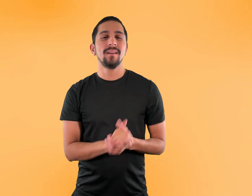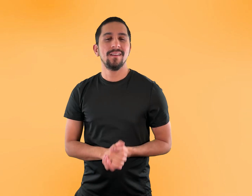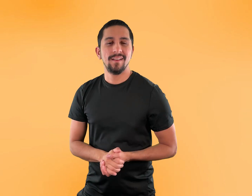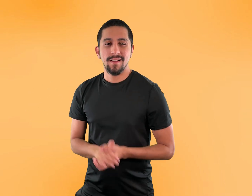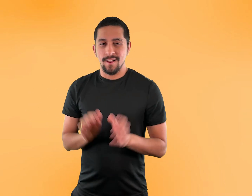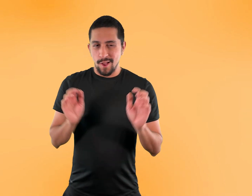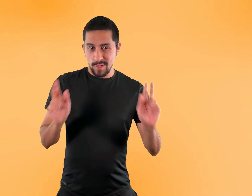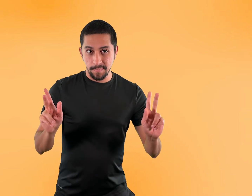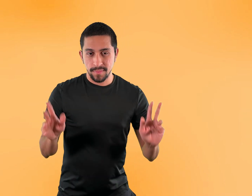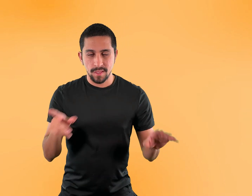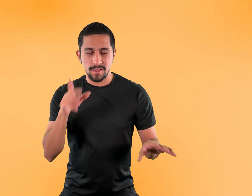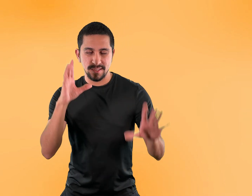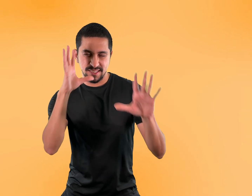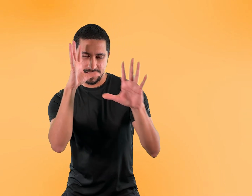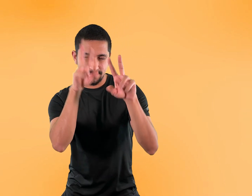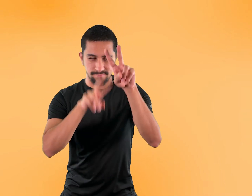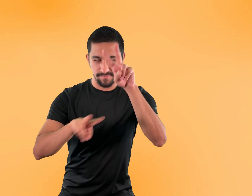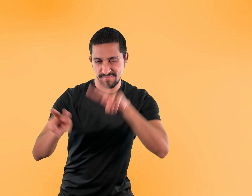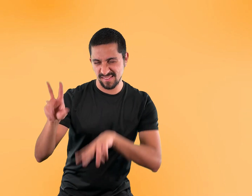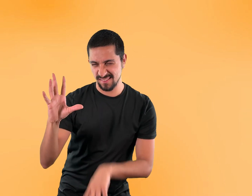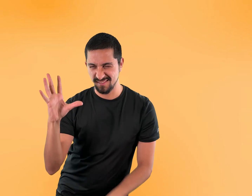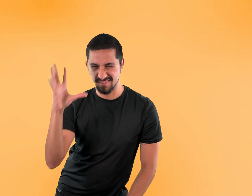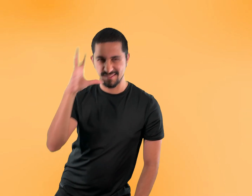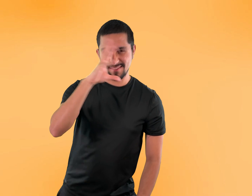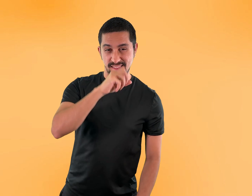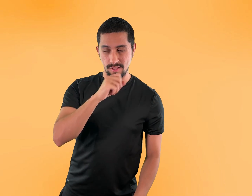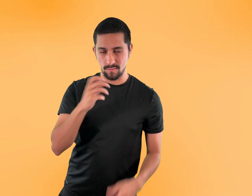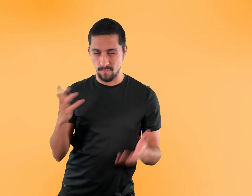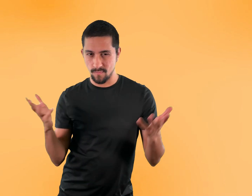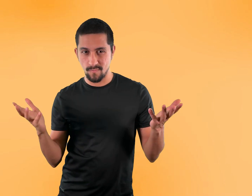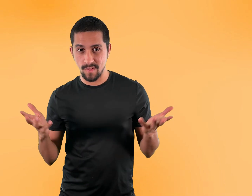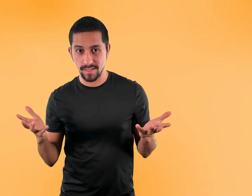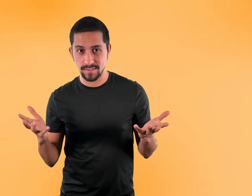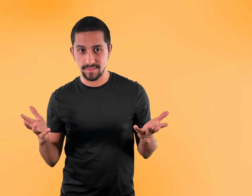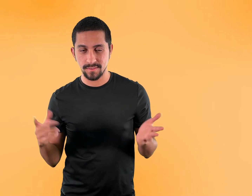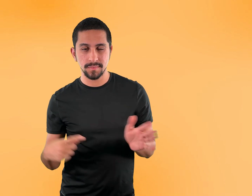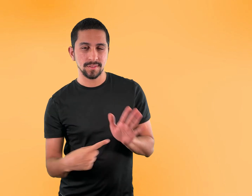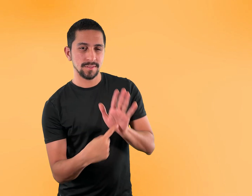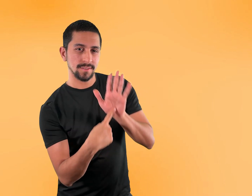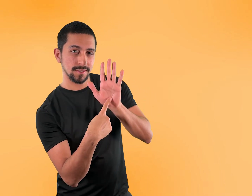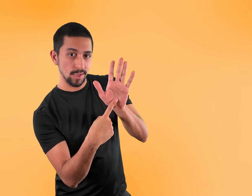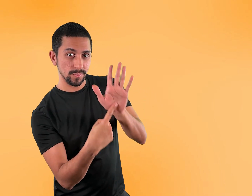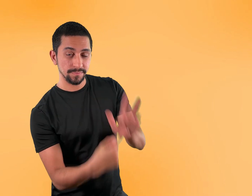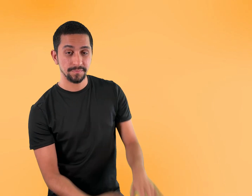Guess what this one is? I'll show you.